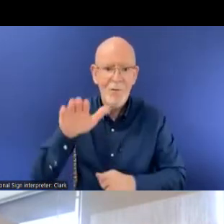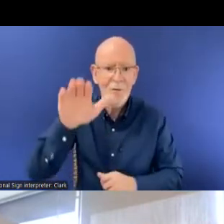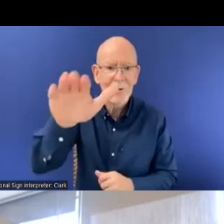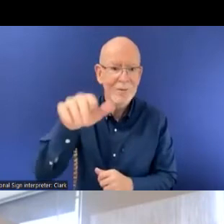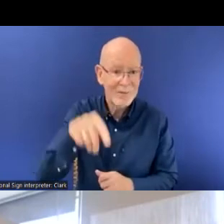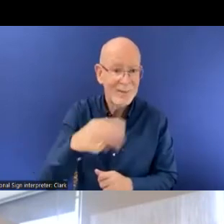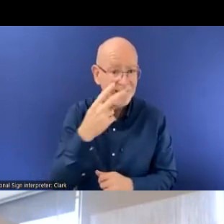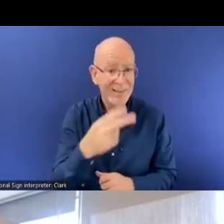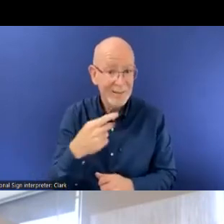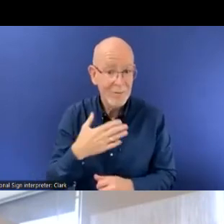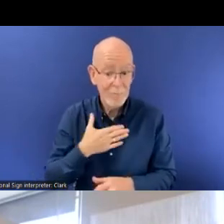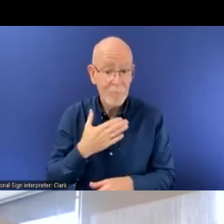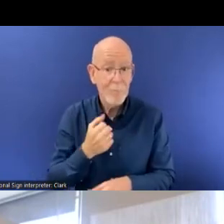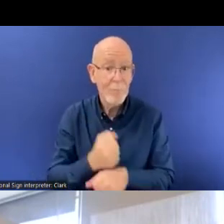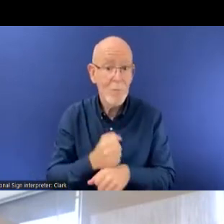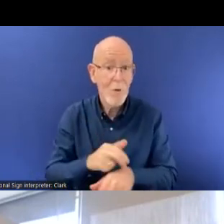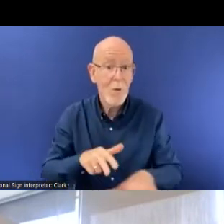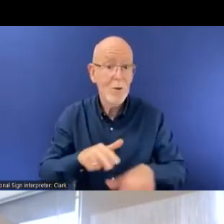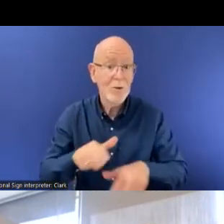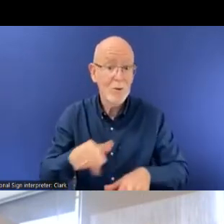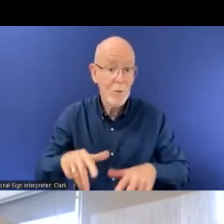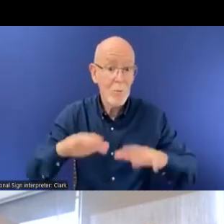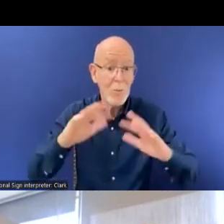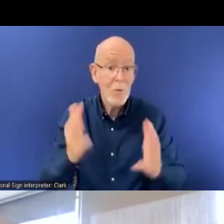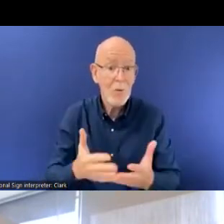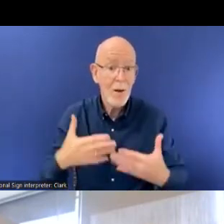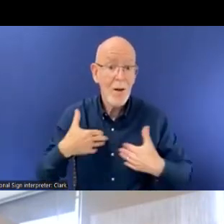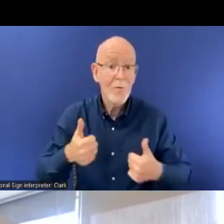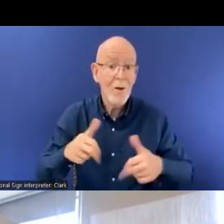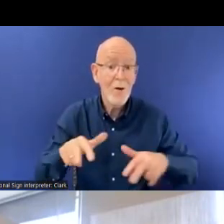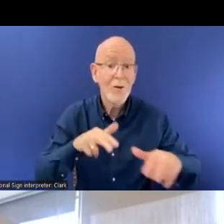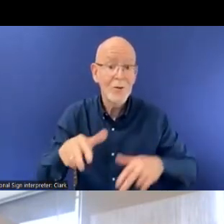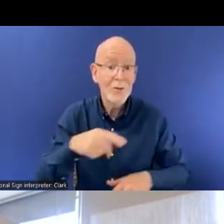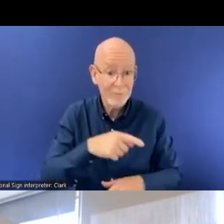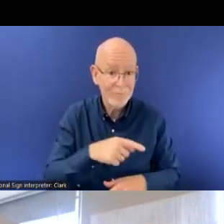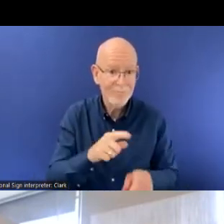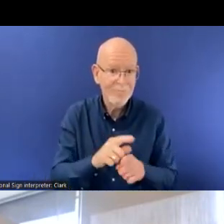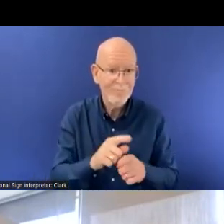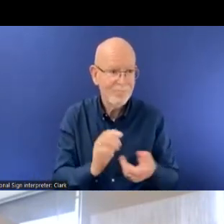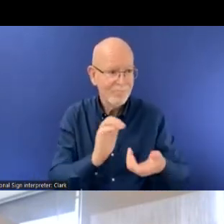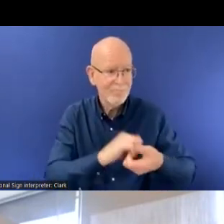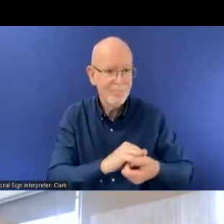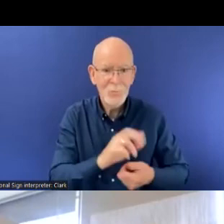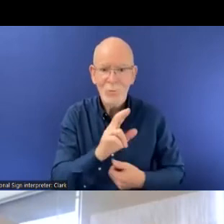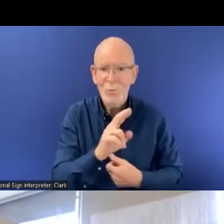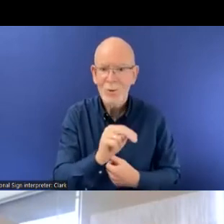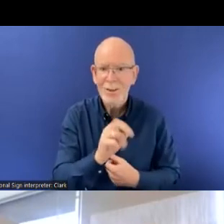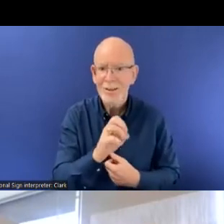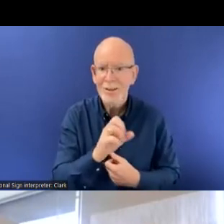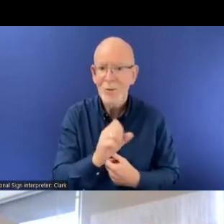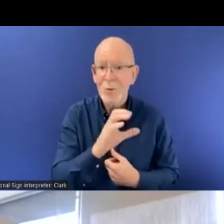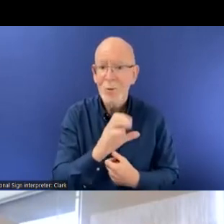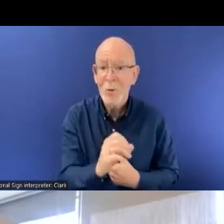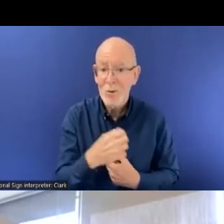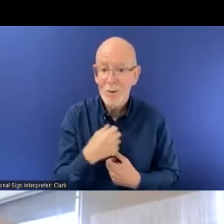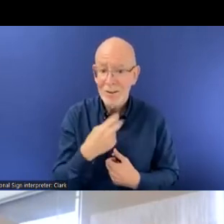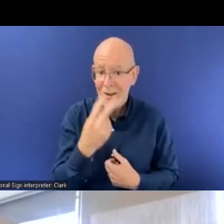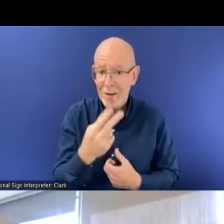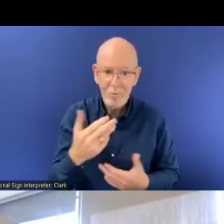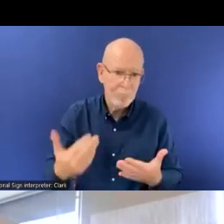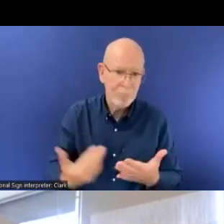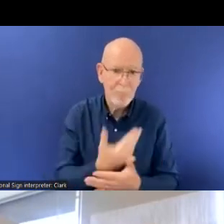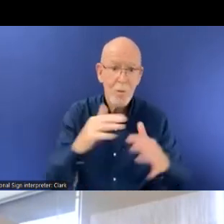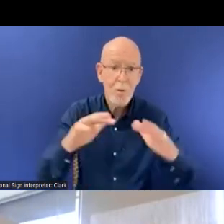of all students of 1.9 billion school-aged children and adolescents. These standards are aimed not